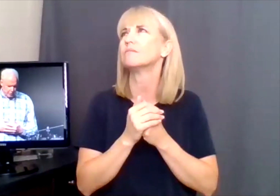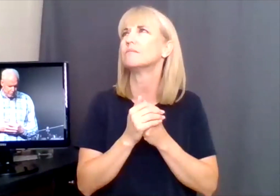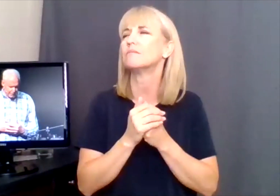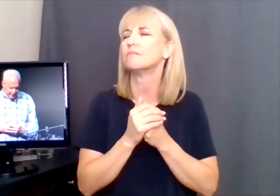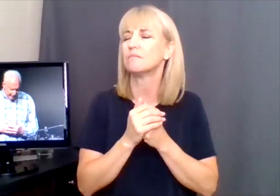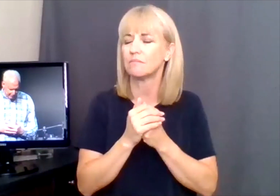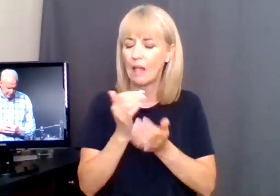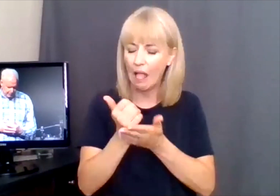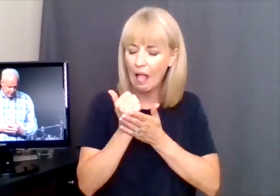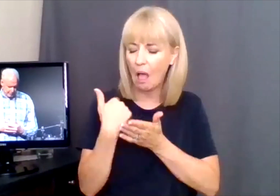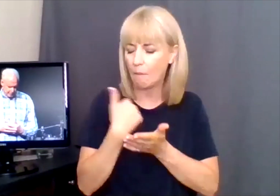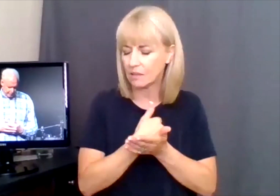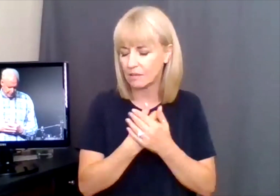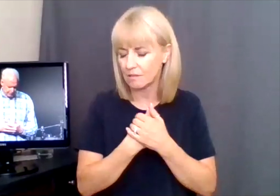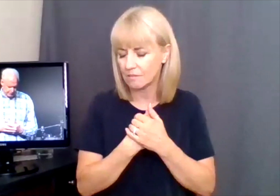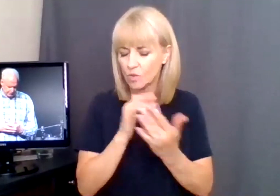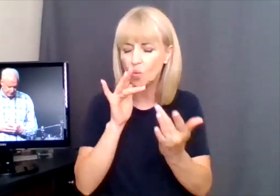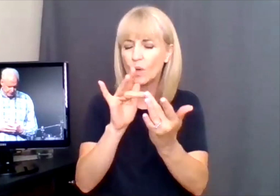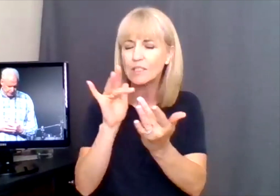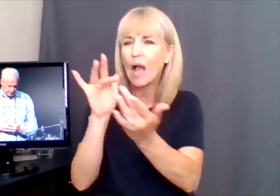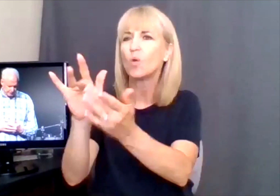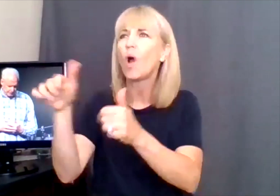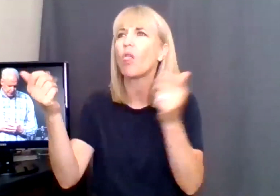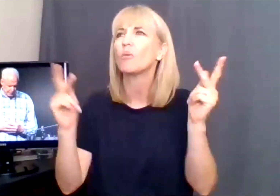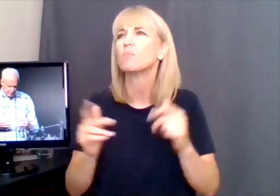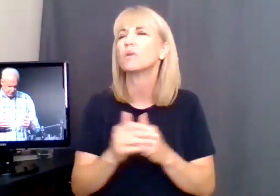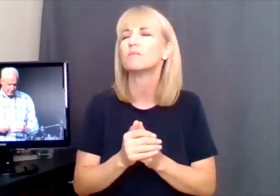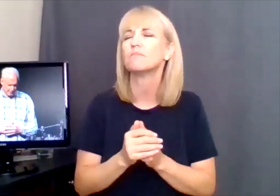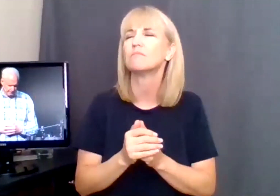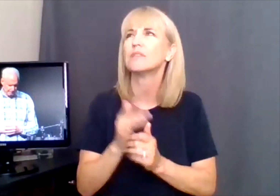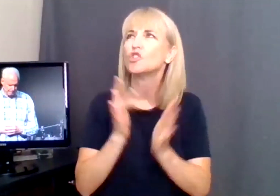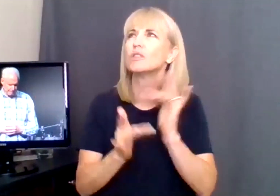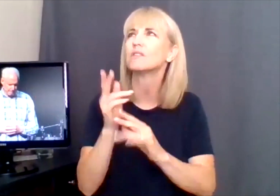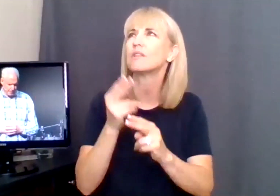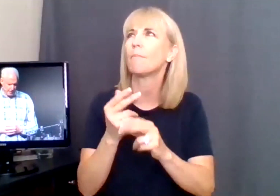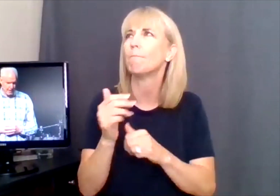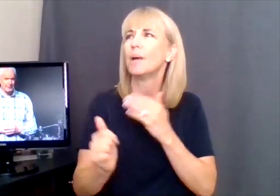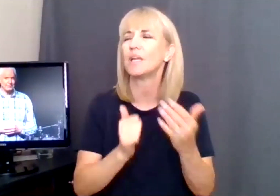as we reach out to others. In Jesus, I pray.